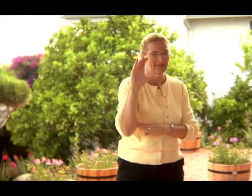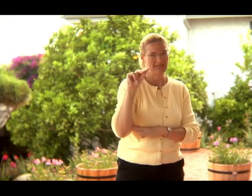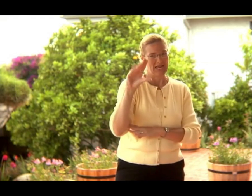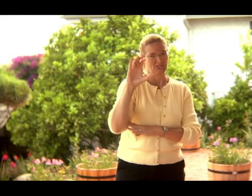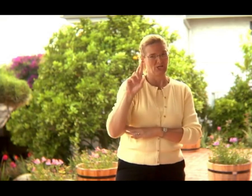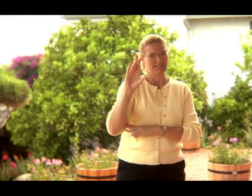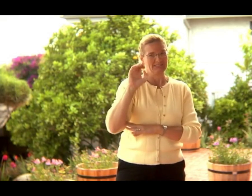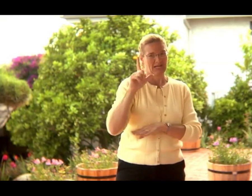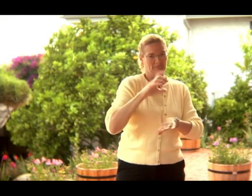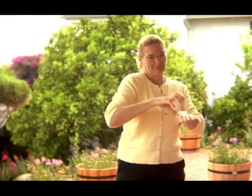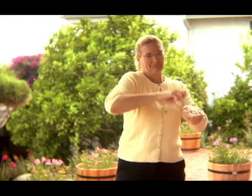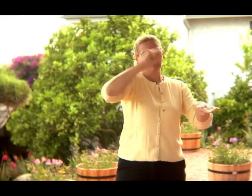removed.